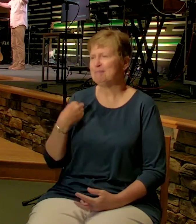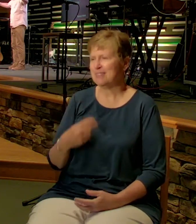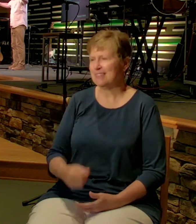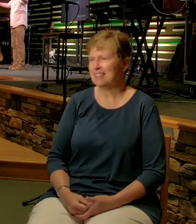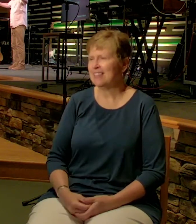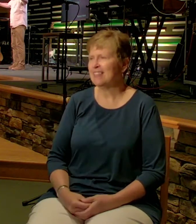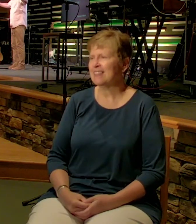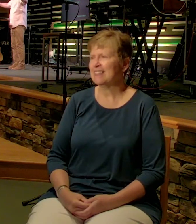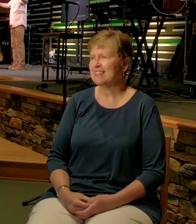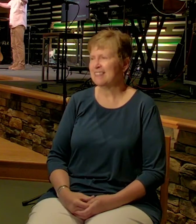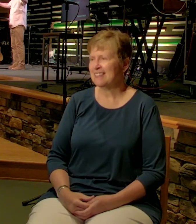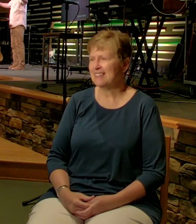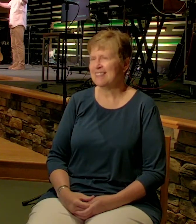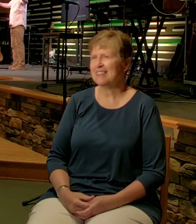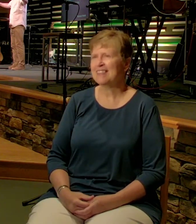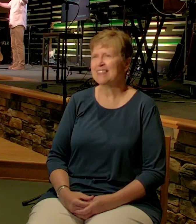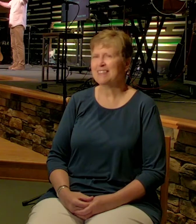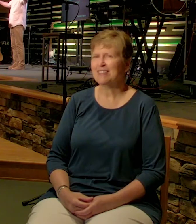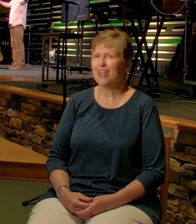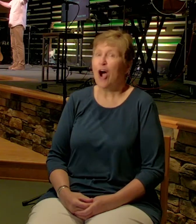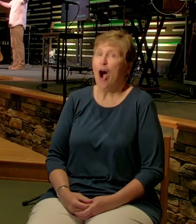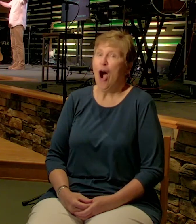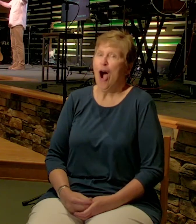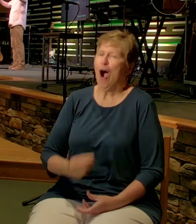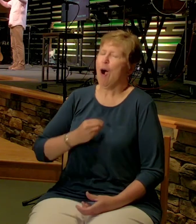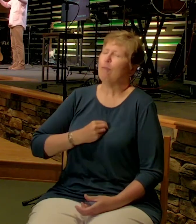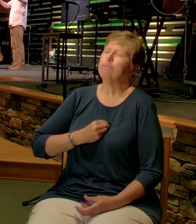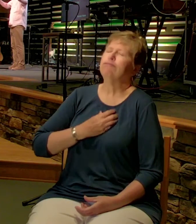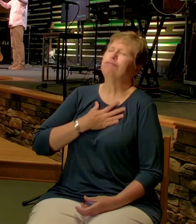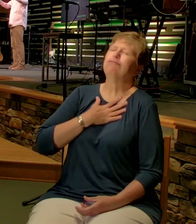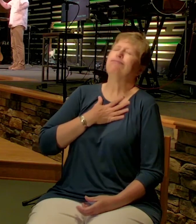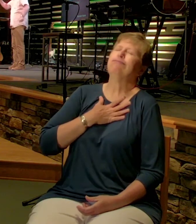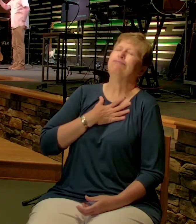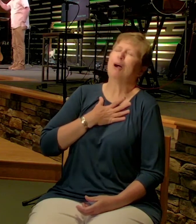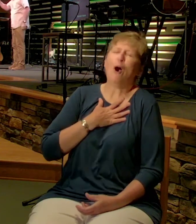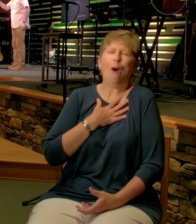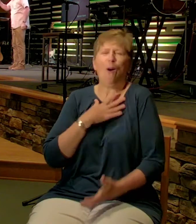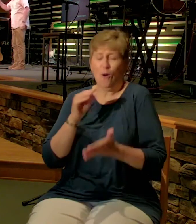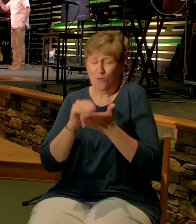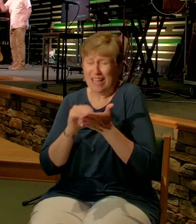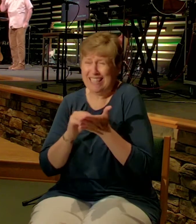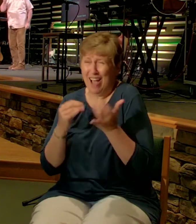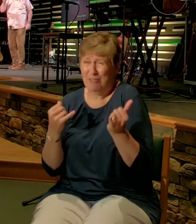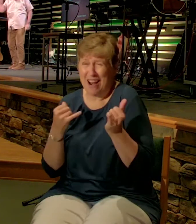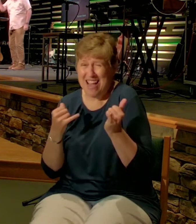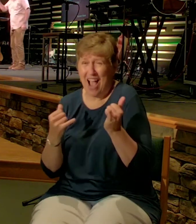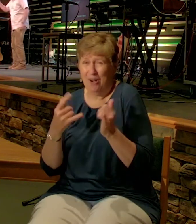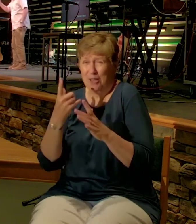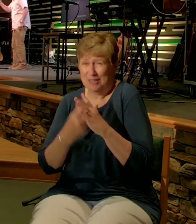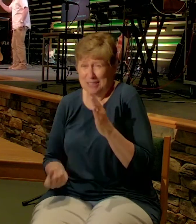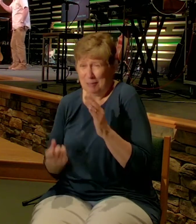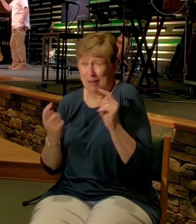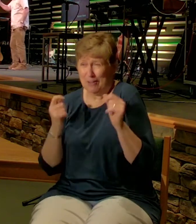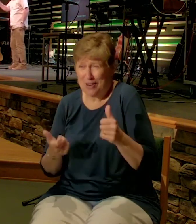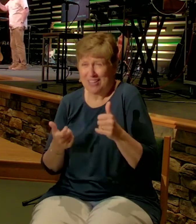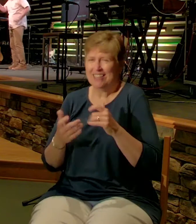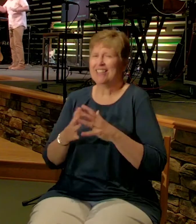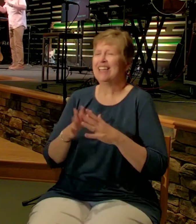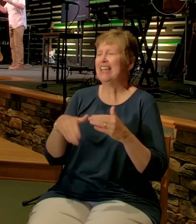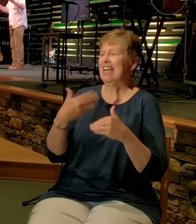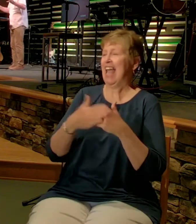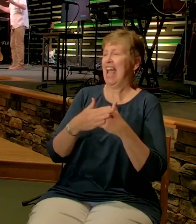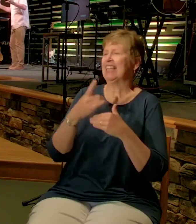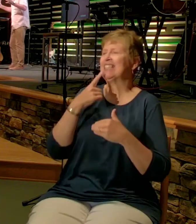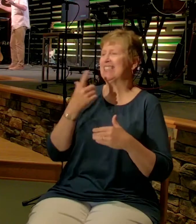is, it is because of you." Oh, guys, write it down. Hurry. Okay, it's going to disappear quickly. Next one. This